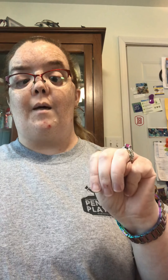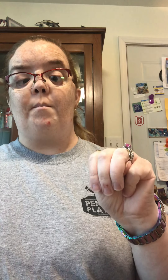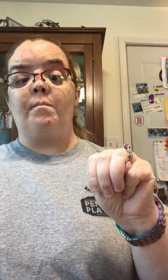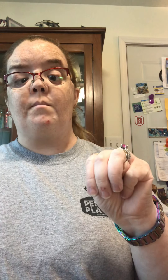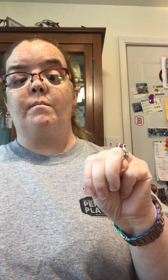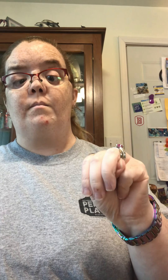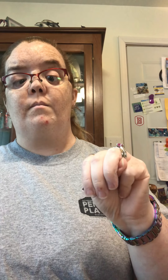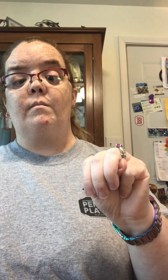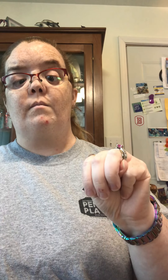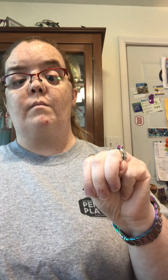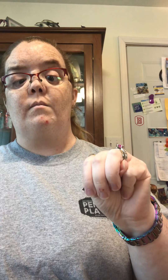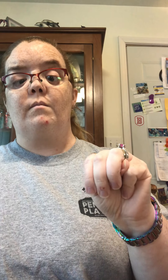M,